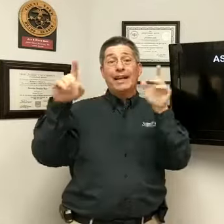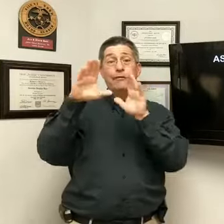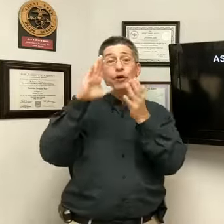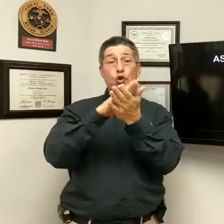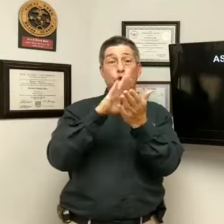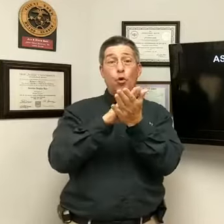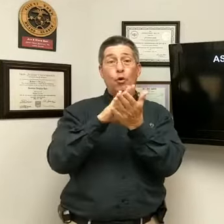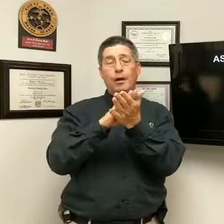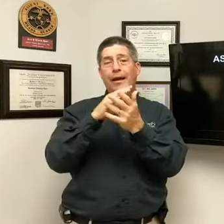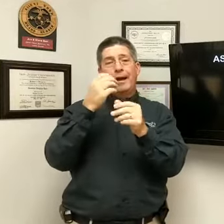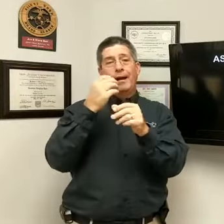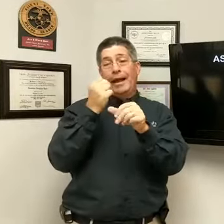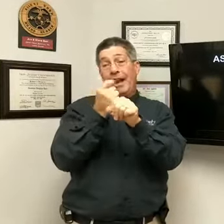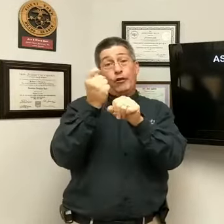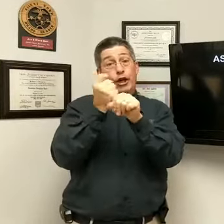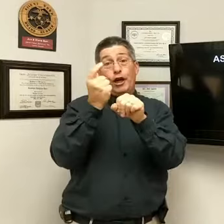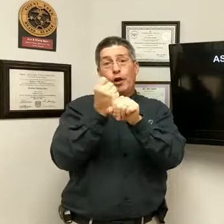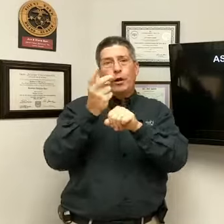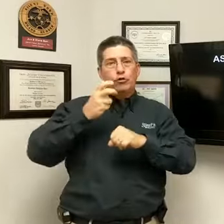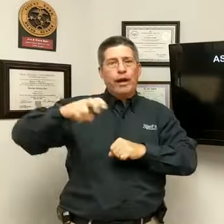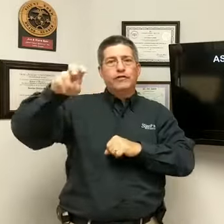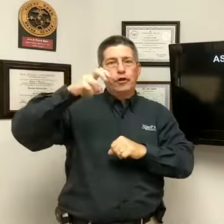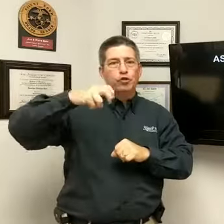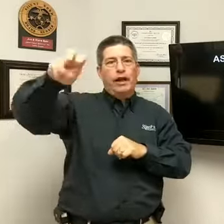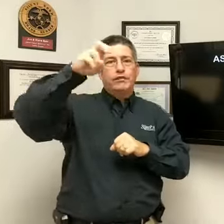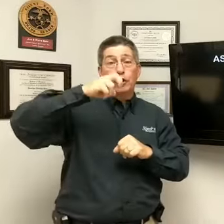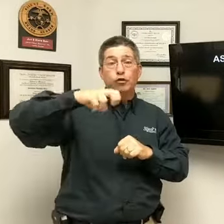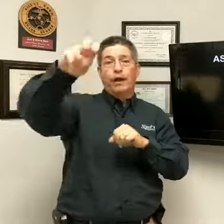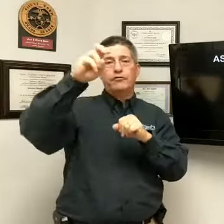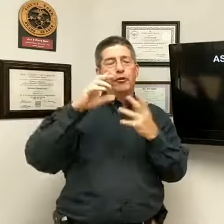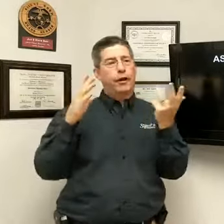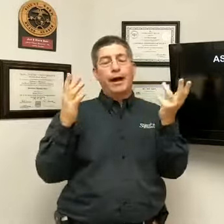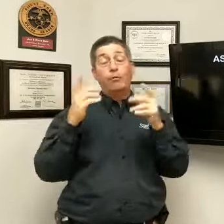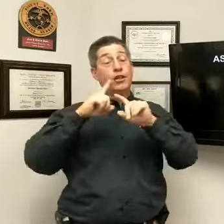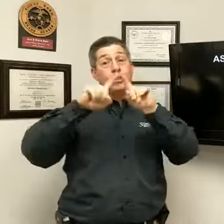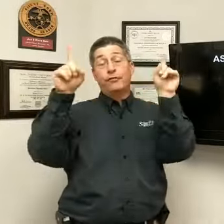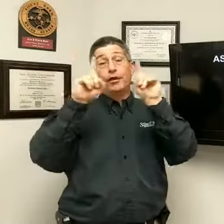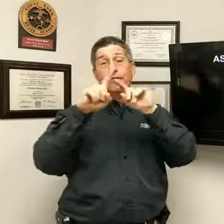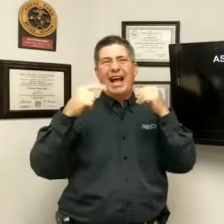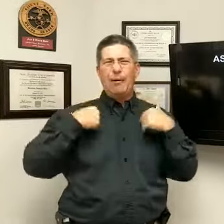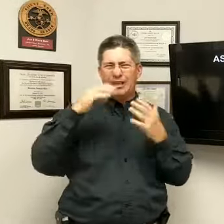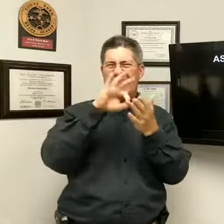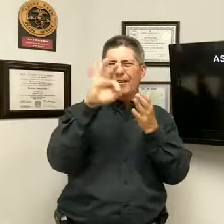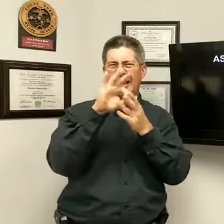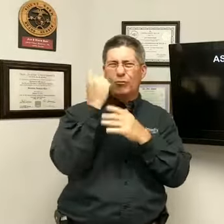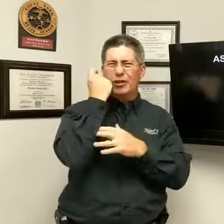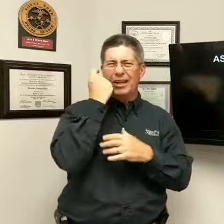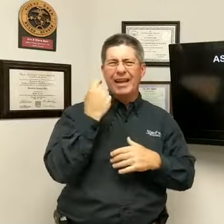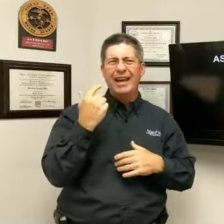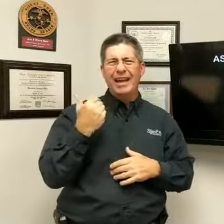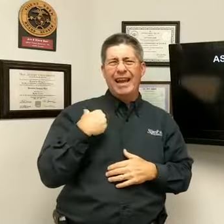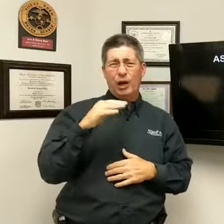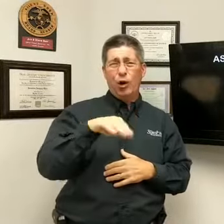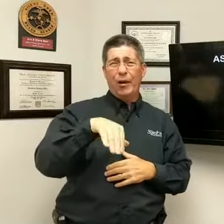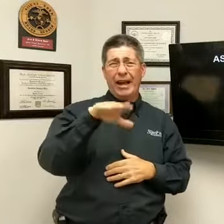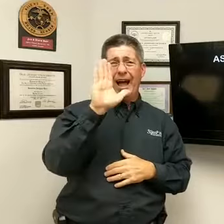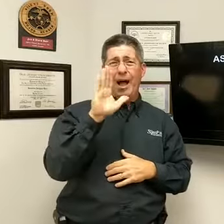different school. Every year we transferred, and I was in different, I was counting it recently. Growing up, I